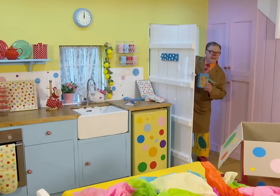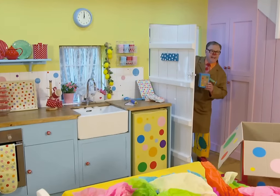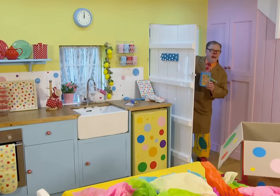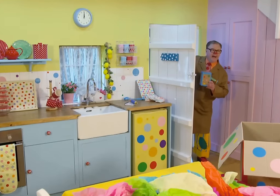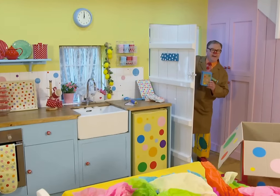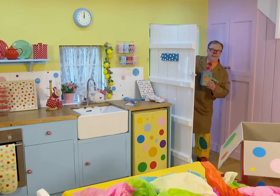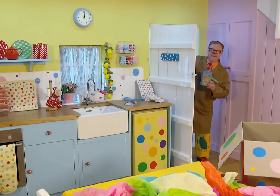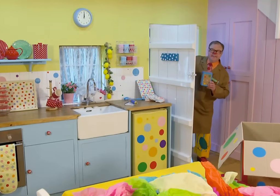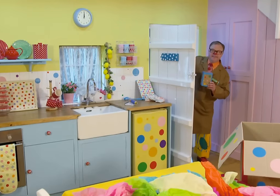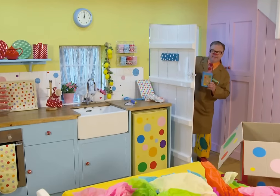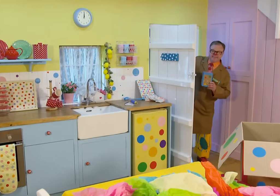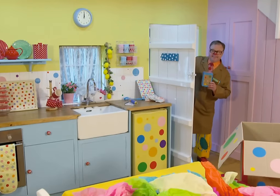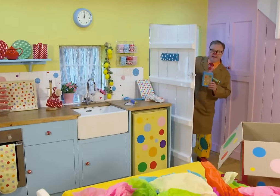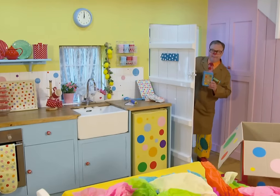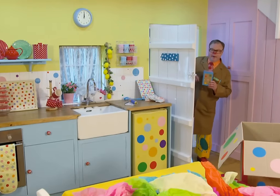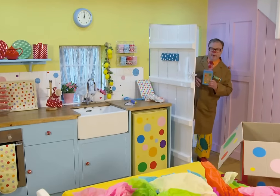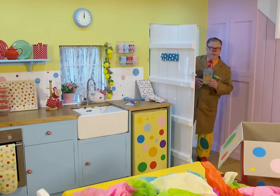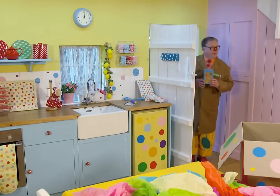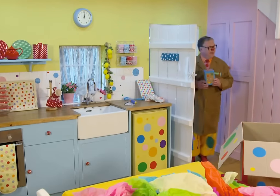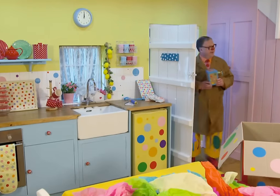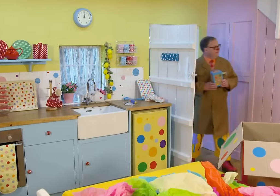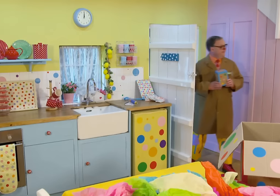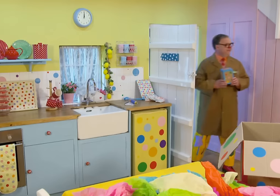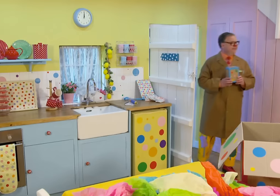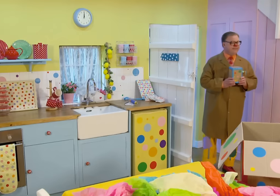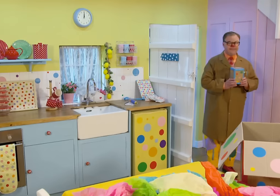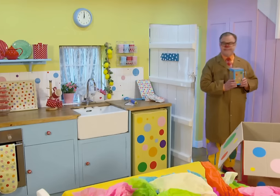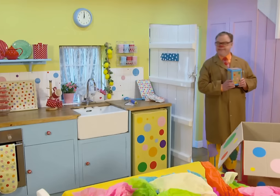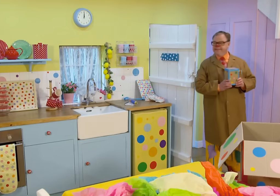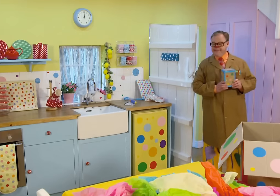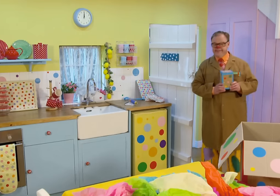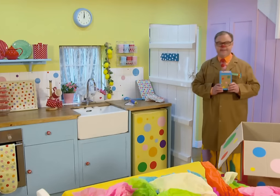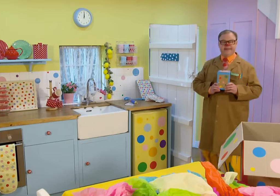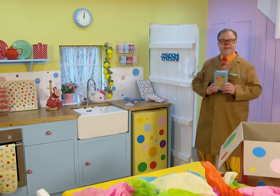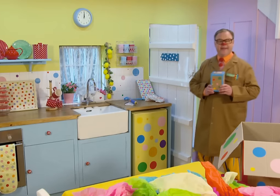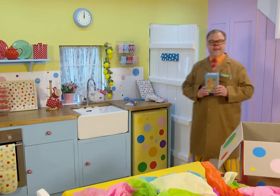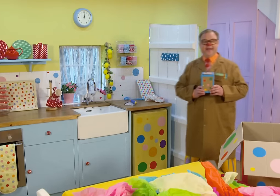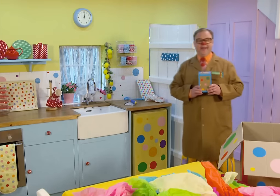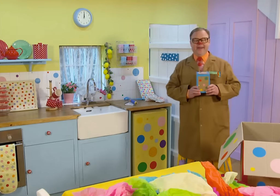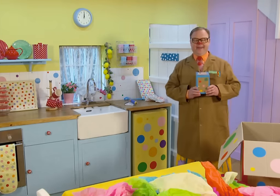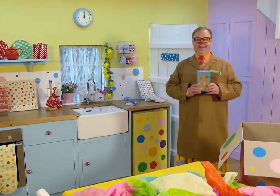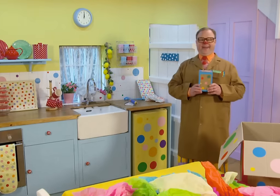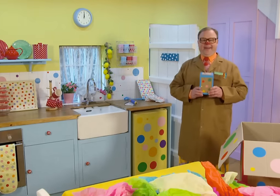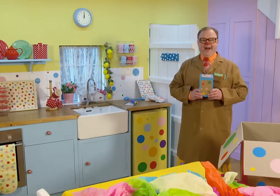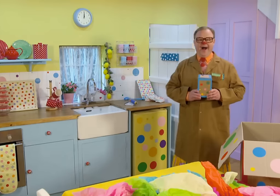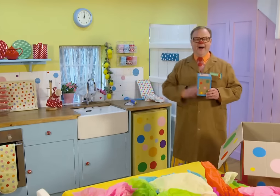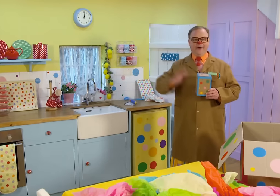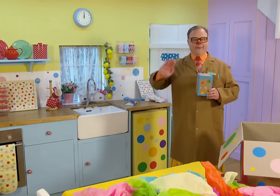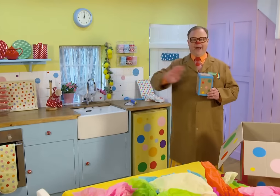Hello, Mr. Tumble. Oh, hello, Shopkeeper Tumble. Oh,